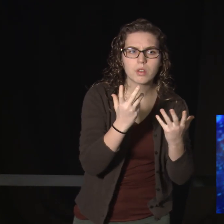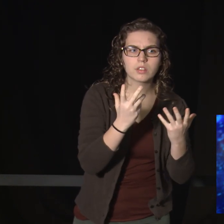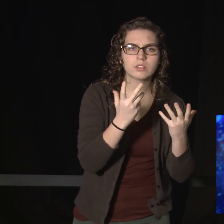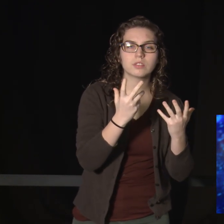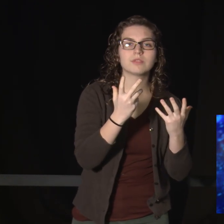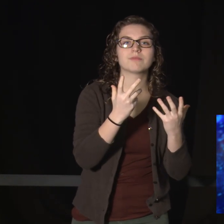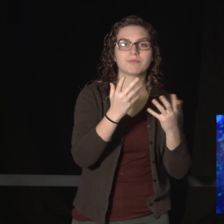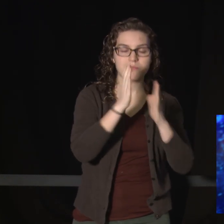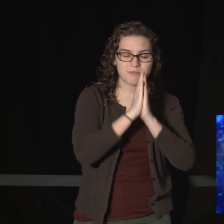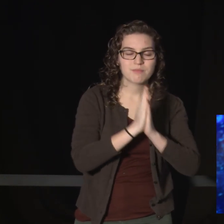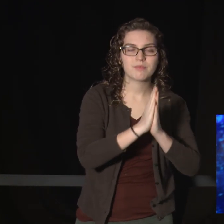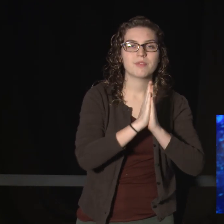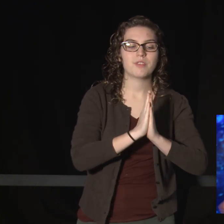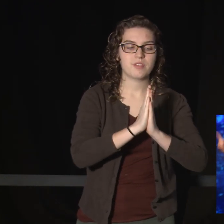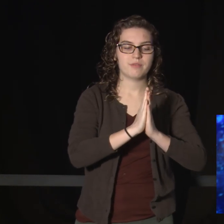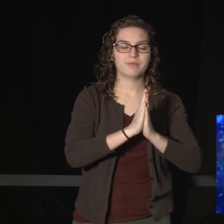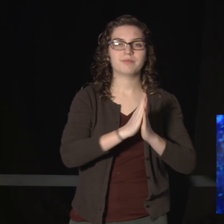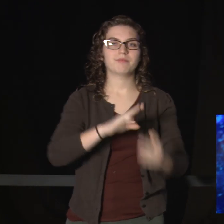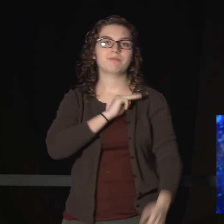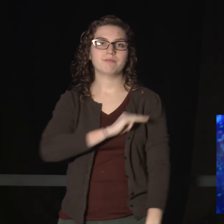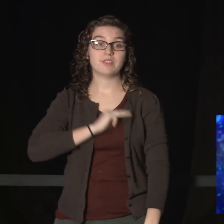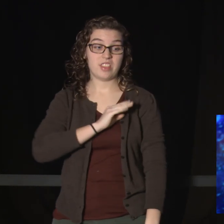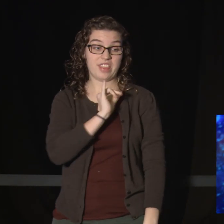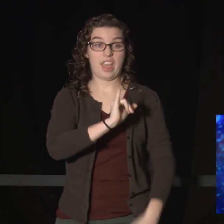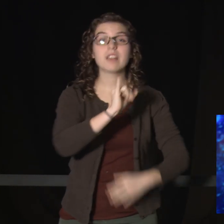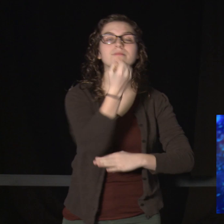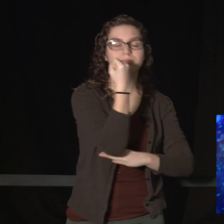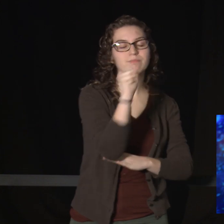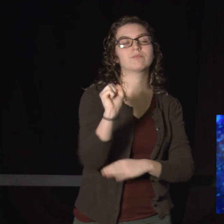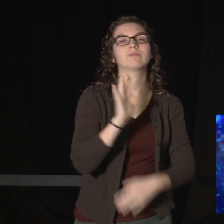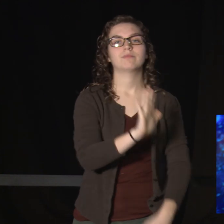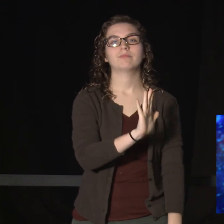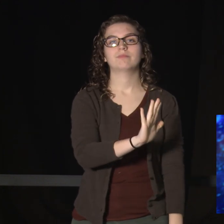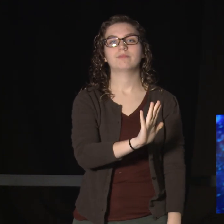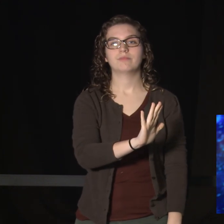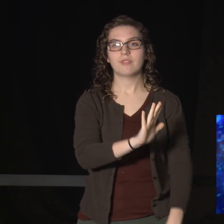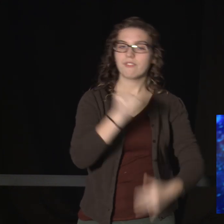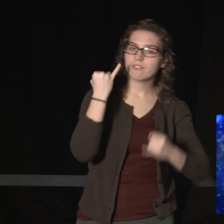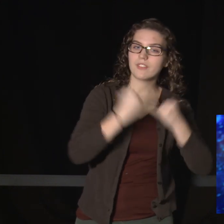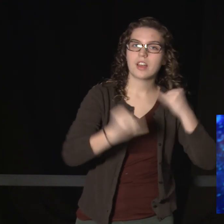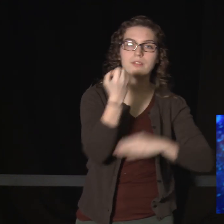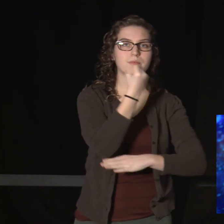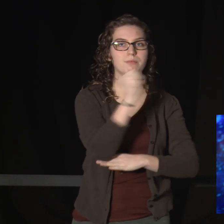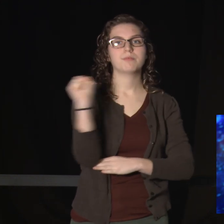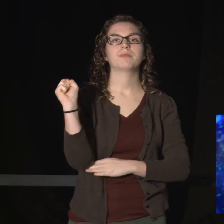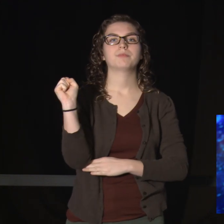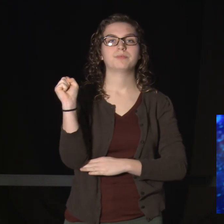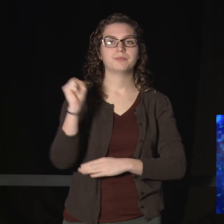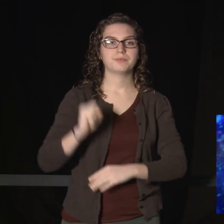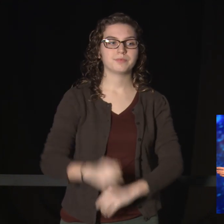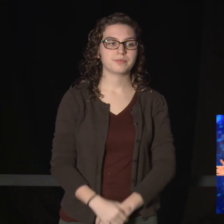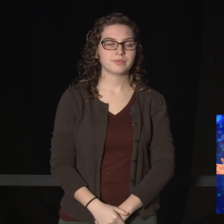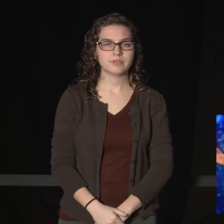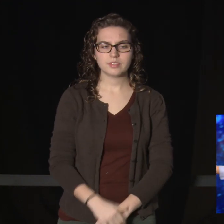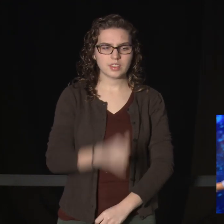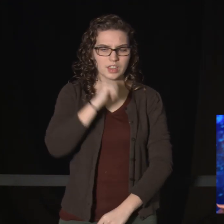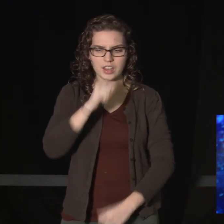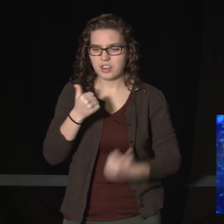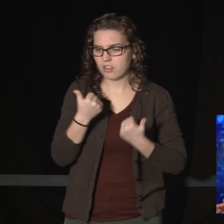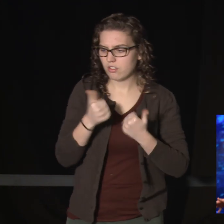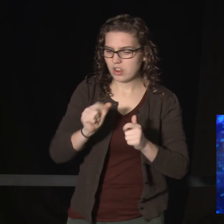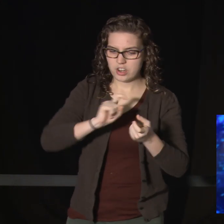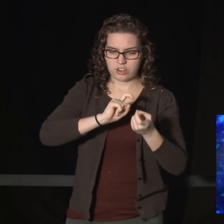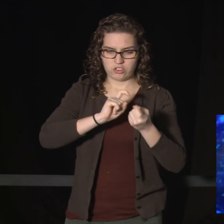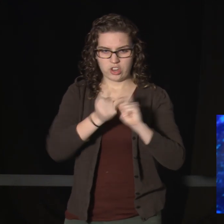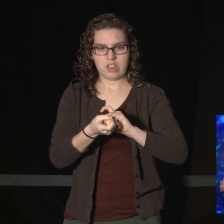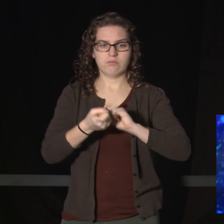for mission. That was their protest, the final protest. They didn't seek to change